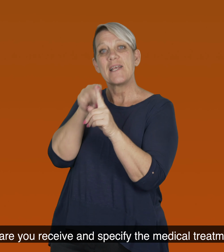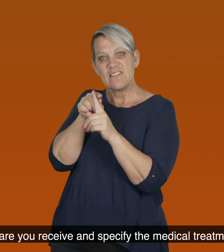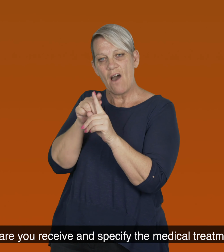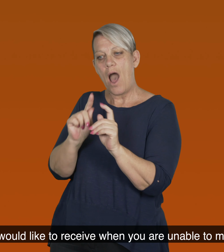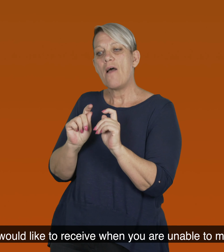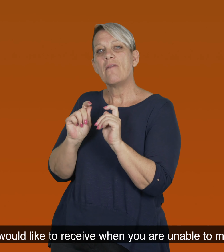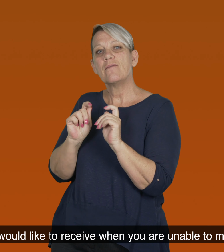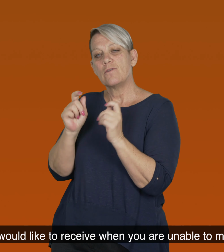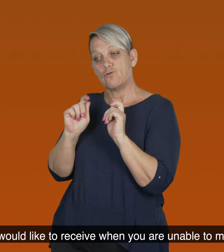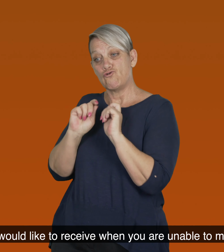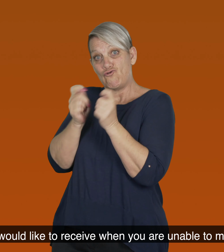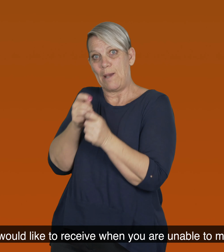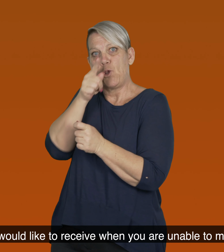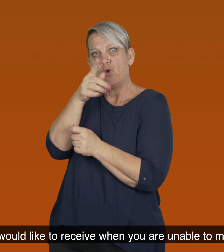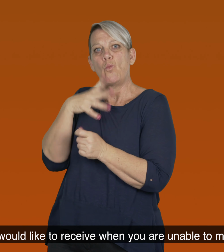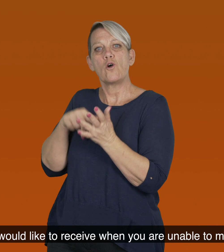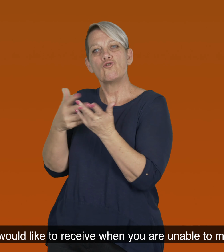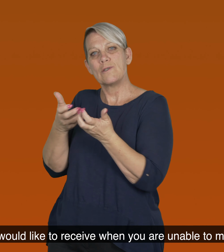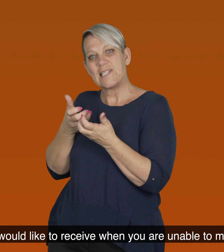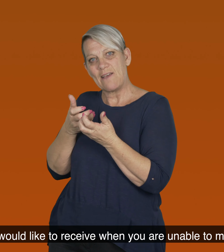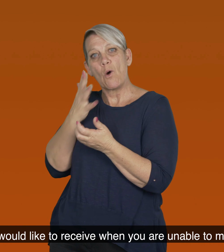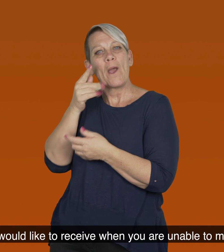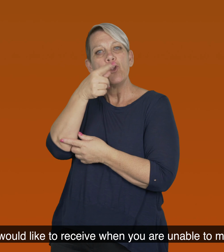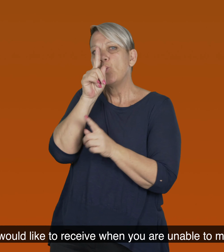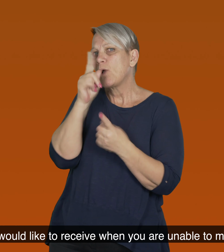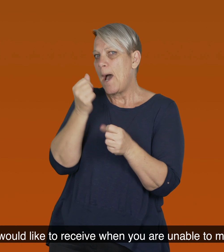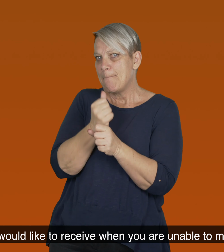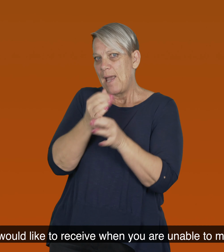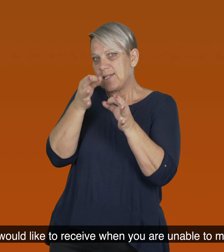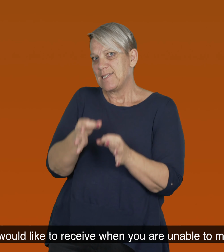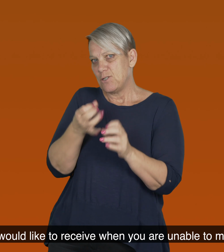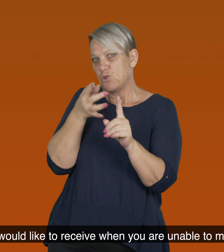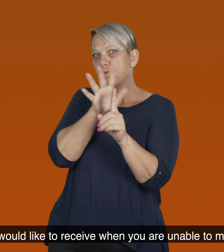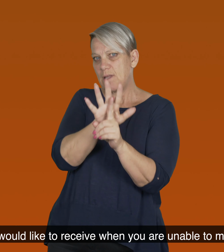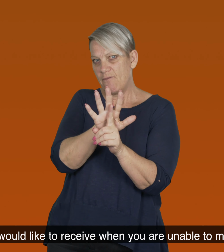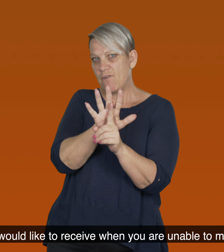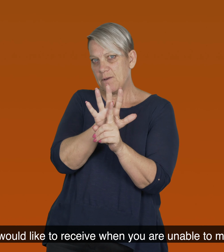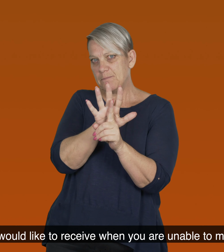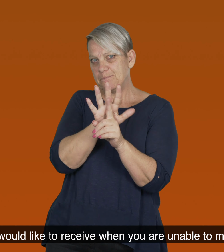specify the medical treatment and care you would like to receive when you are unable to make decisions.